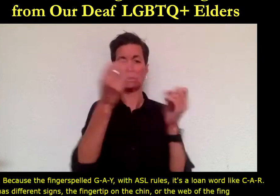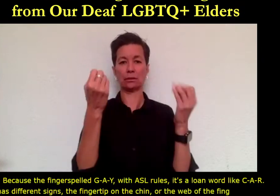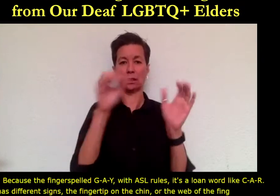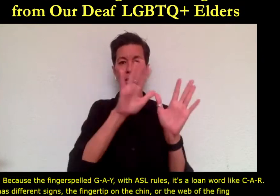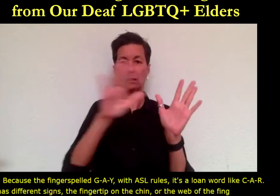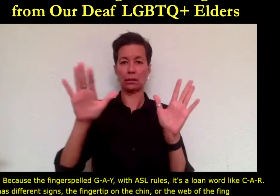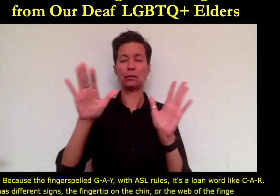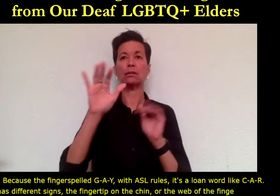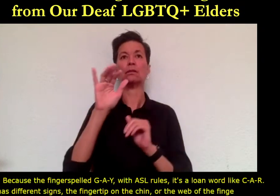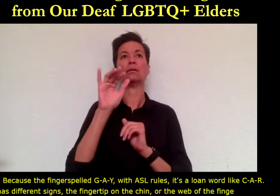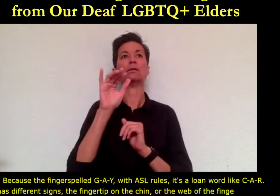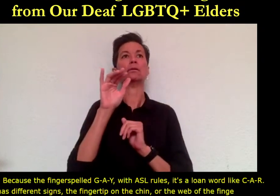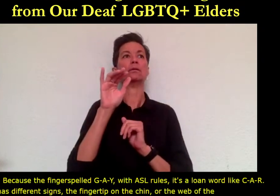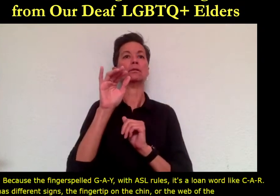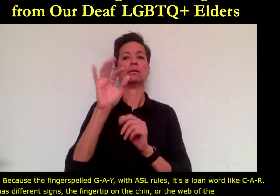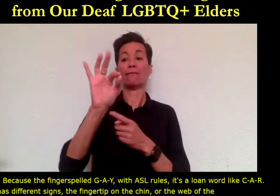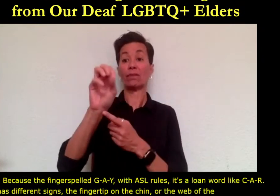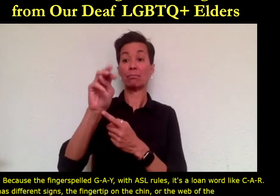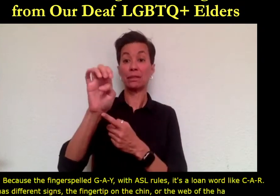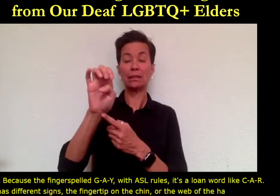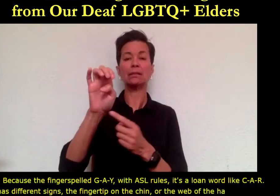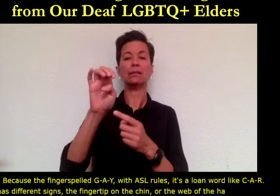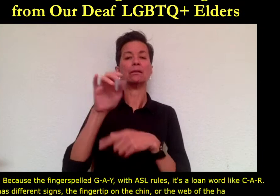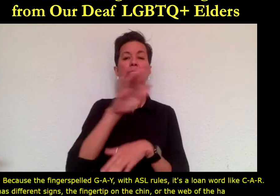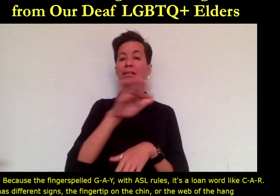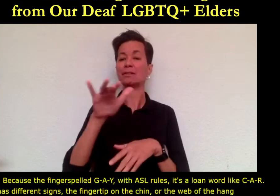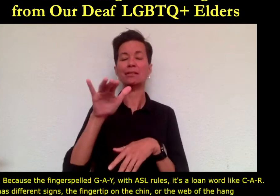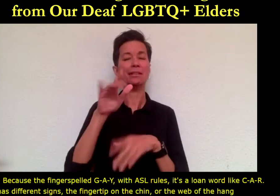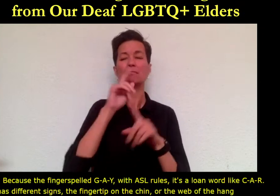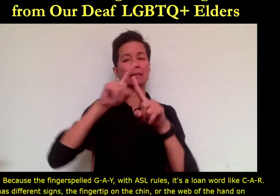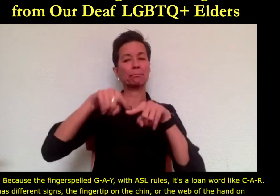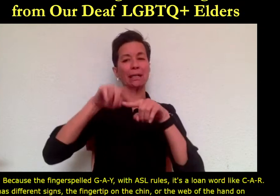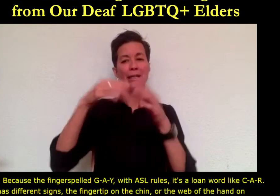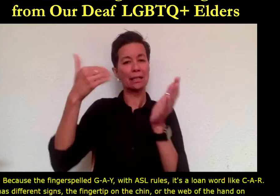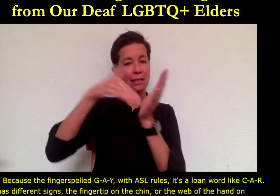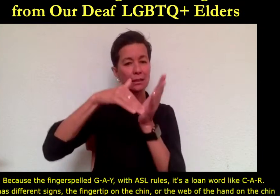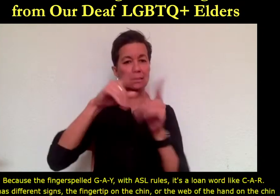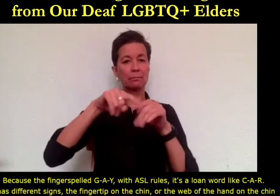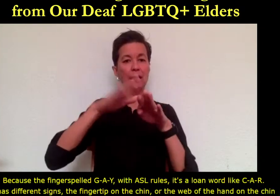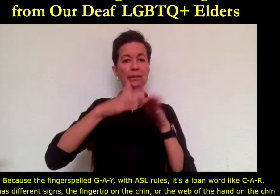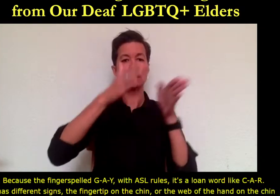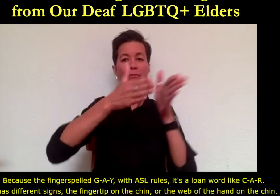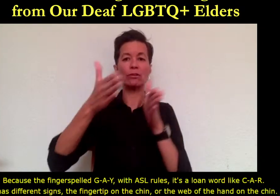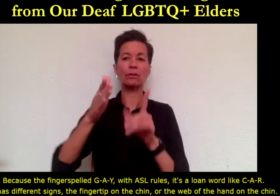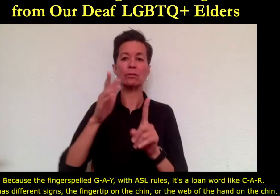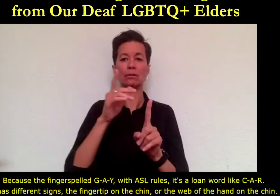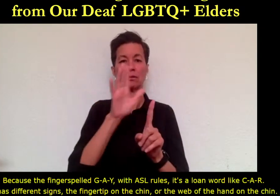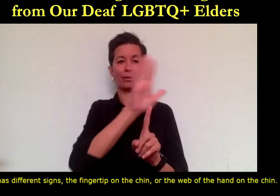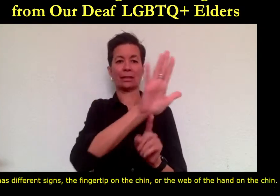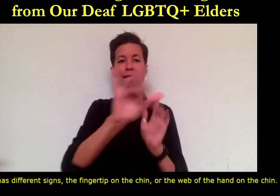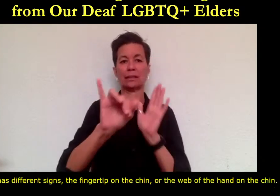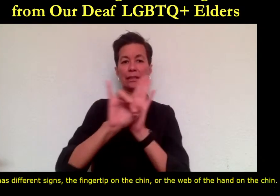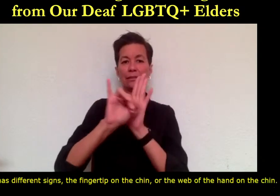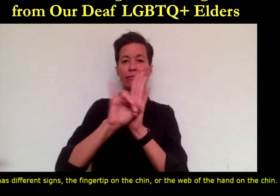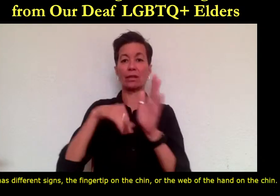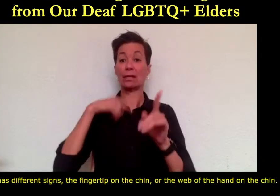like gay or lesbian has their different signs femme i've seen fingerspelled again it depends on the the